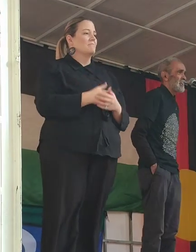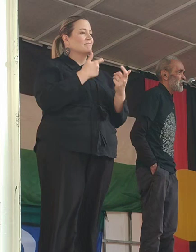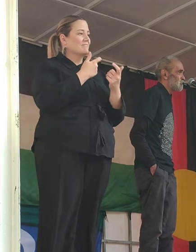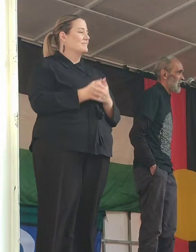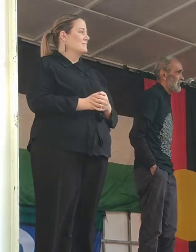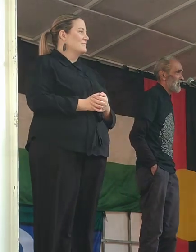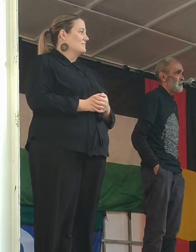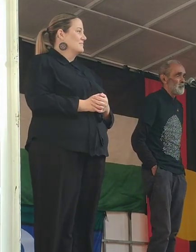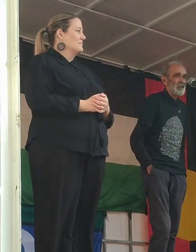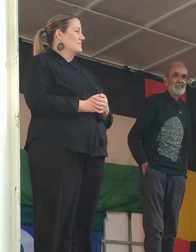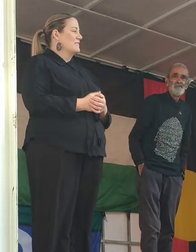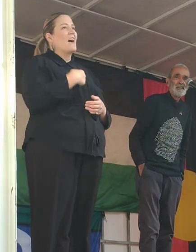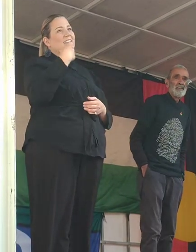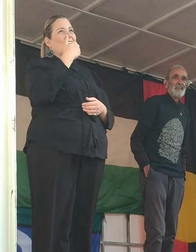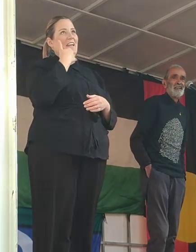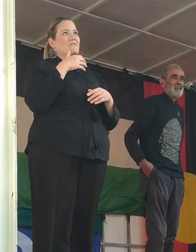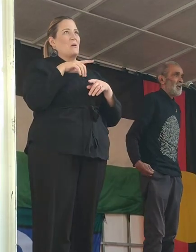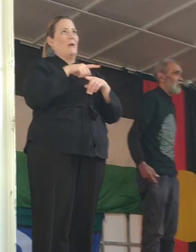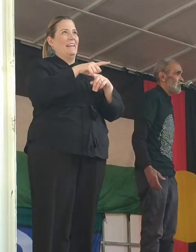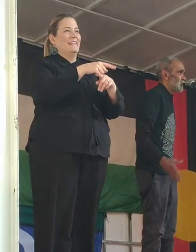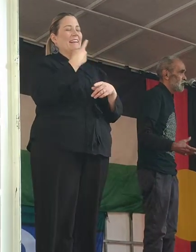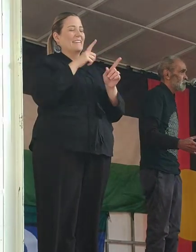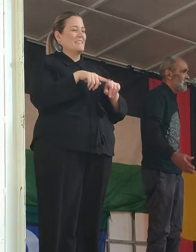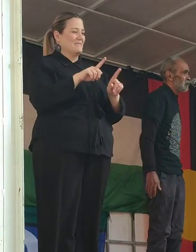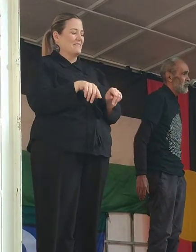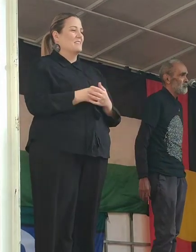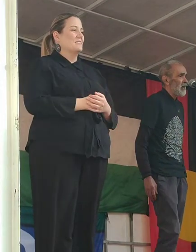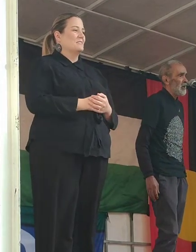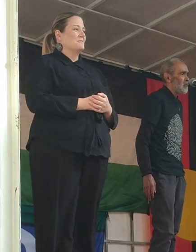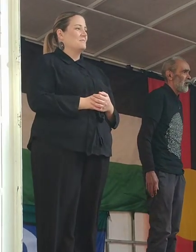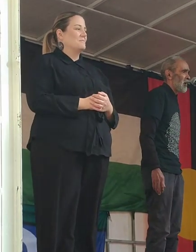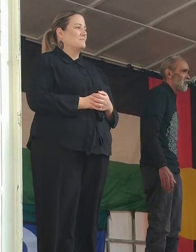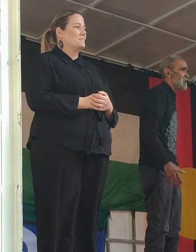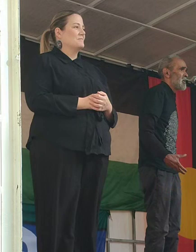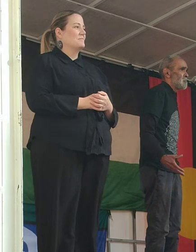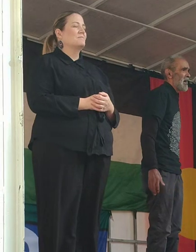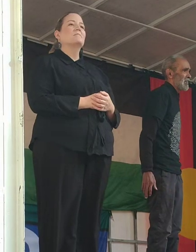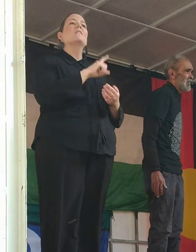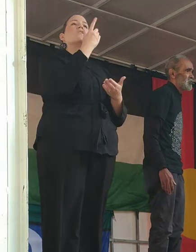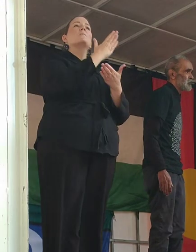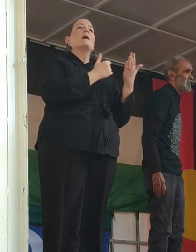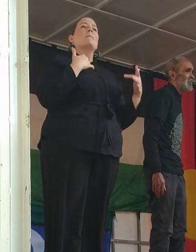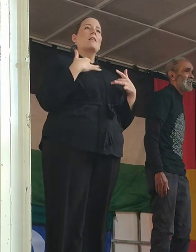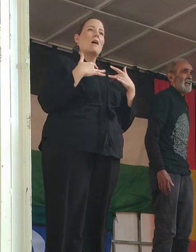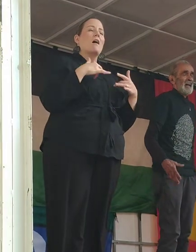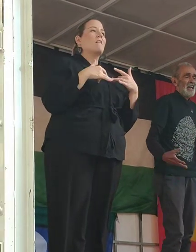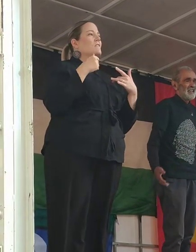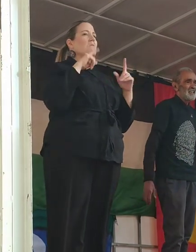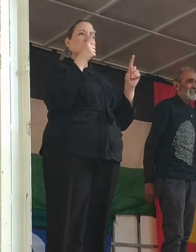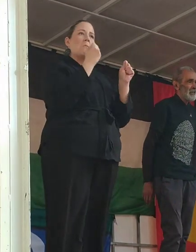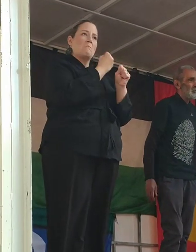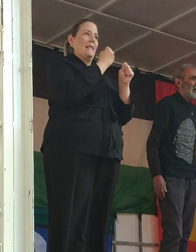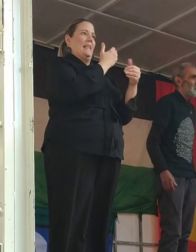I keep saying that every week. I've spent the first part of my life making history, and in